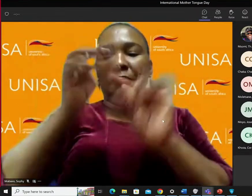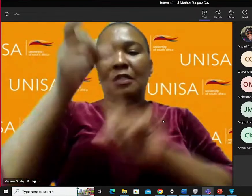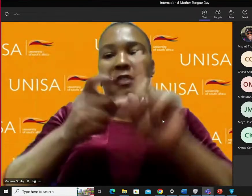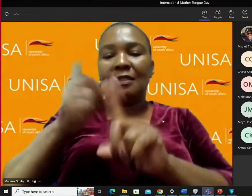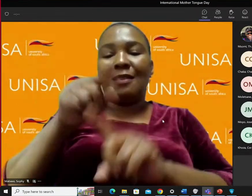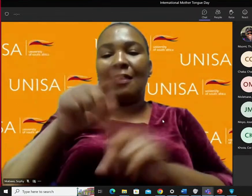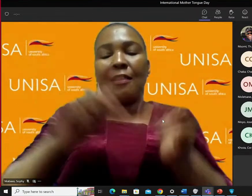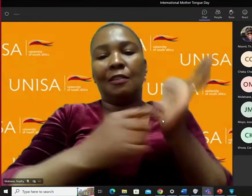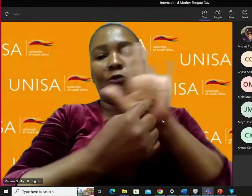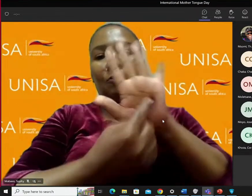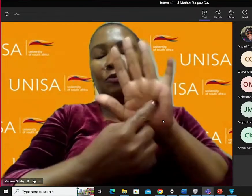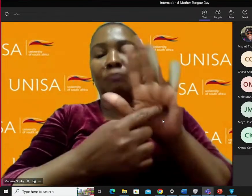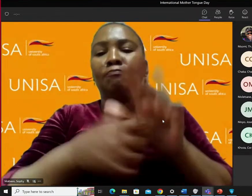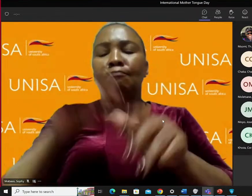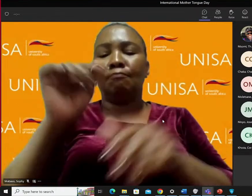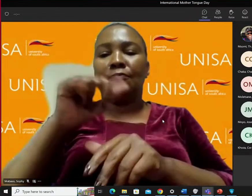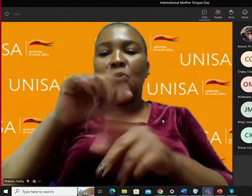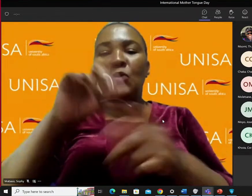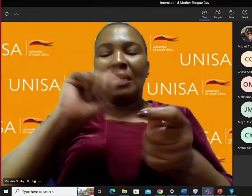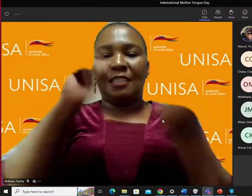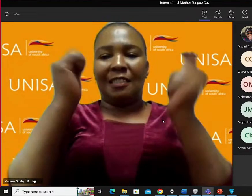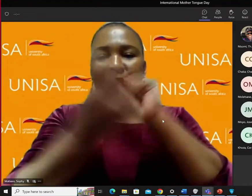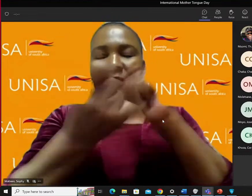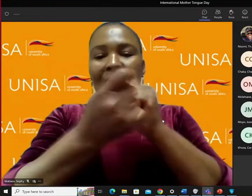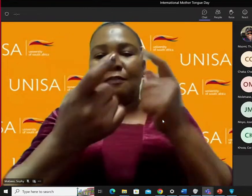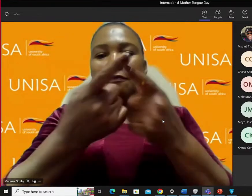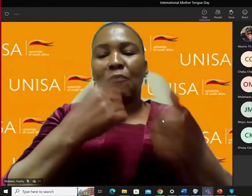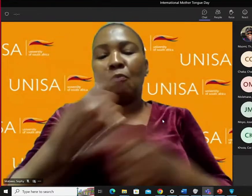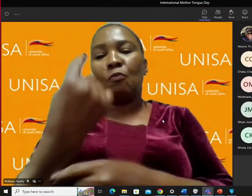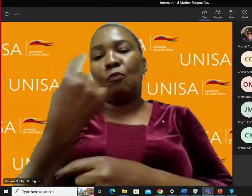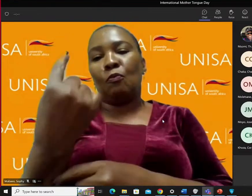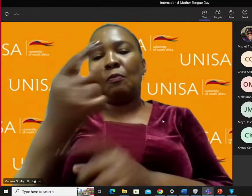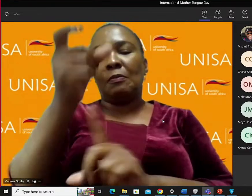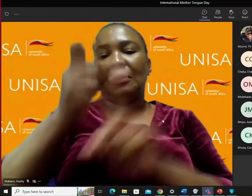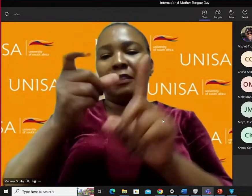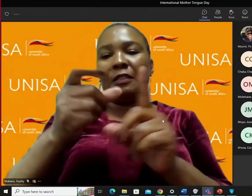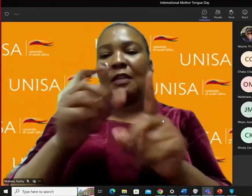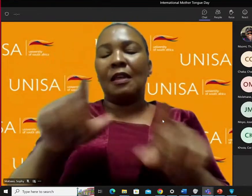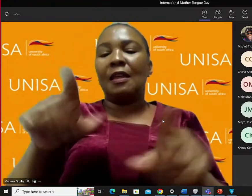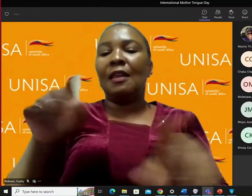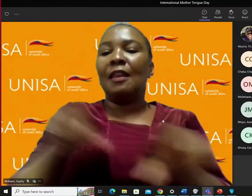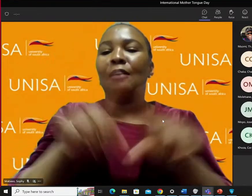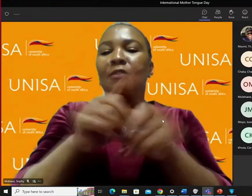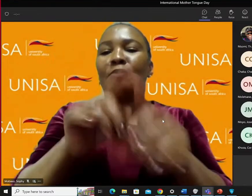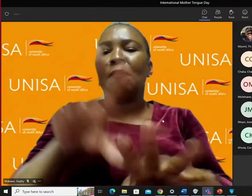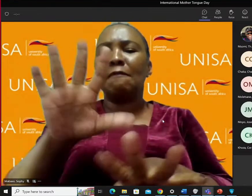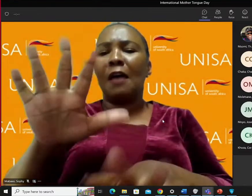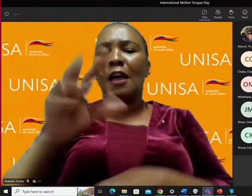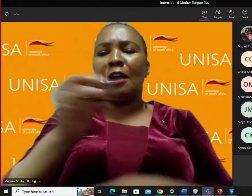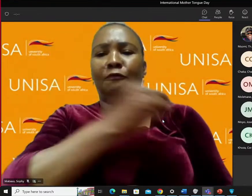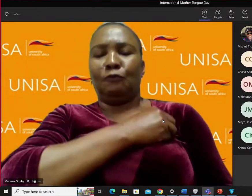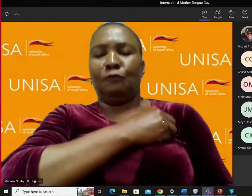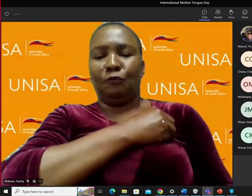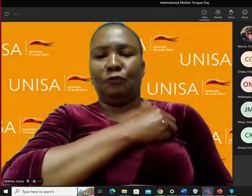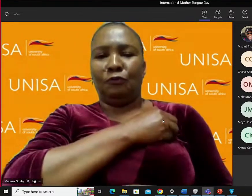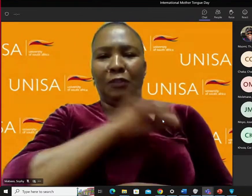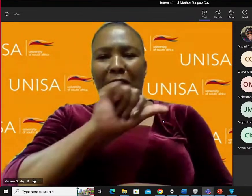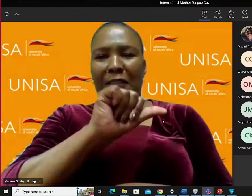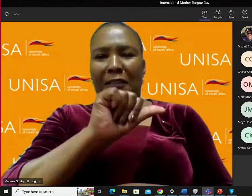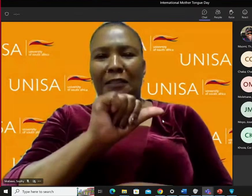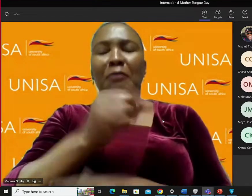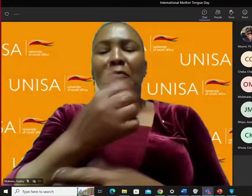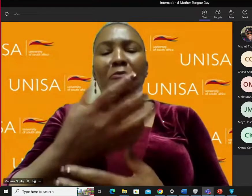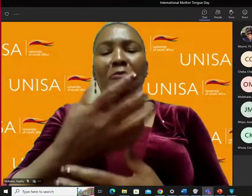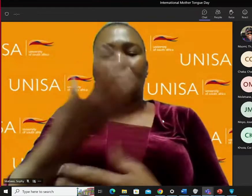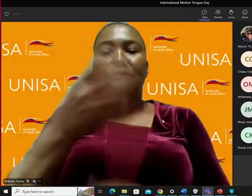that indeed now we are changing from gear, is it 5 to 6? Yeah, now we are going to gear number 6. So those will